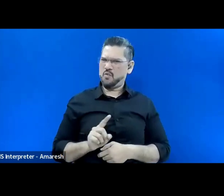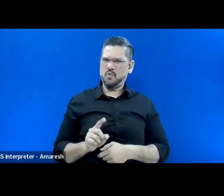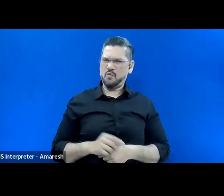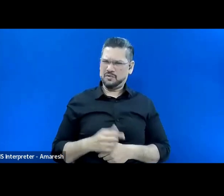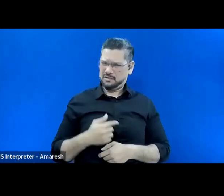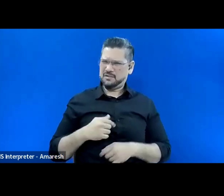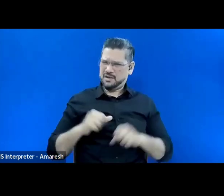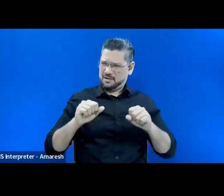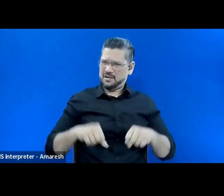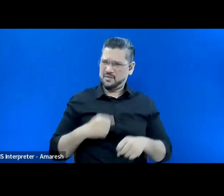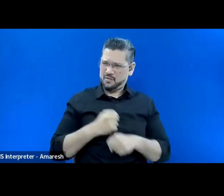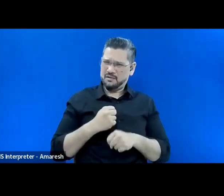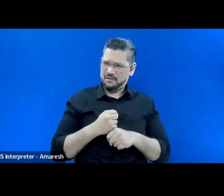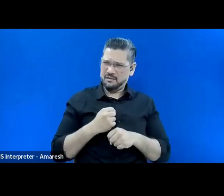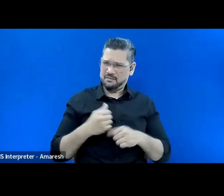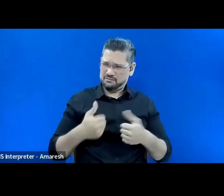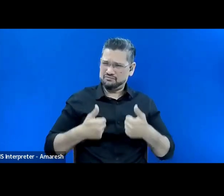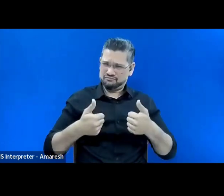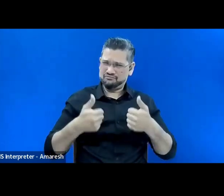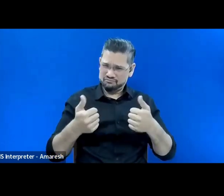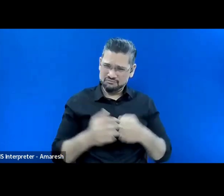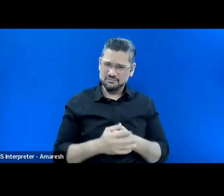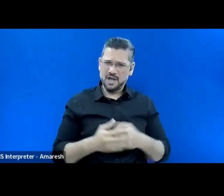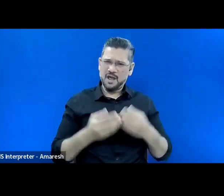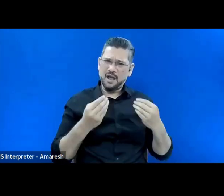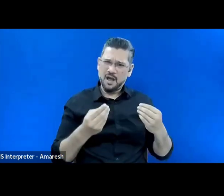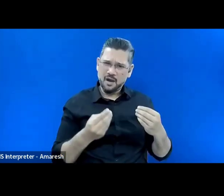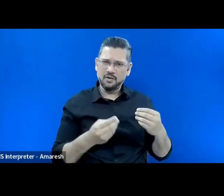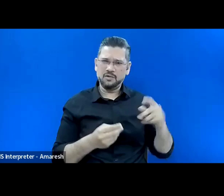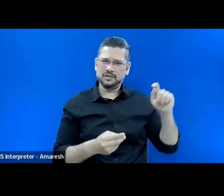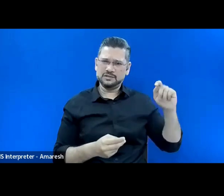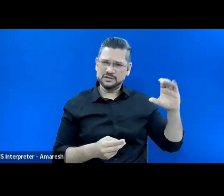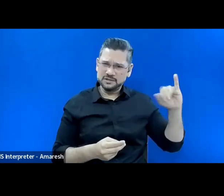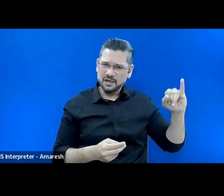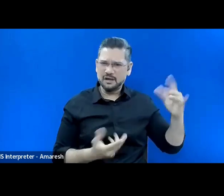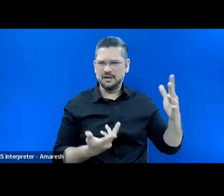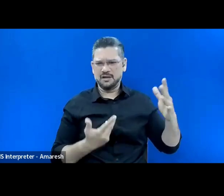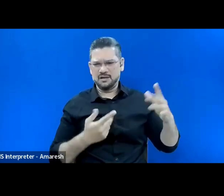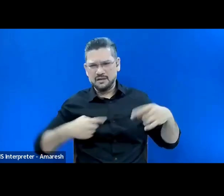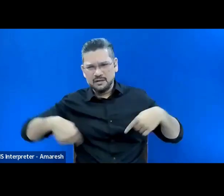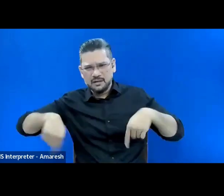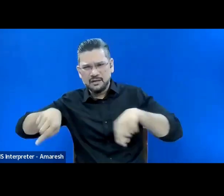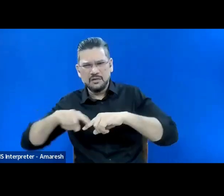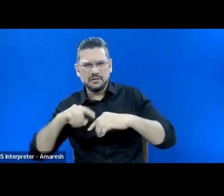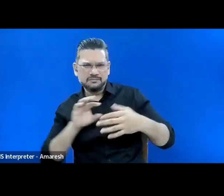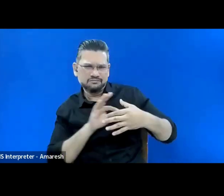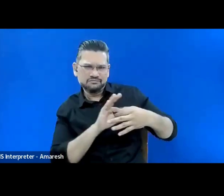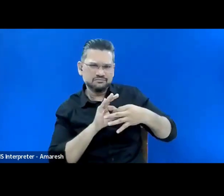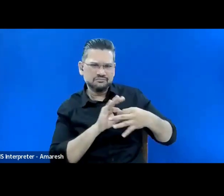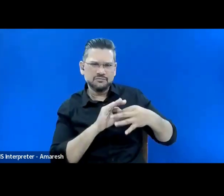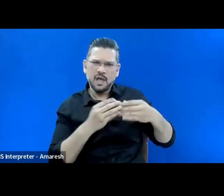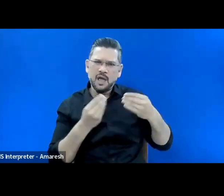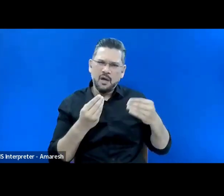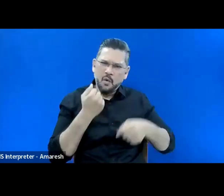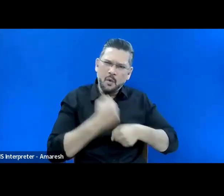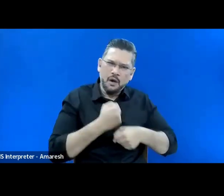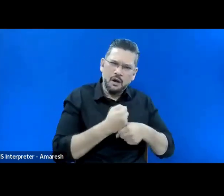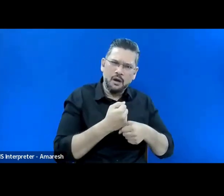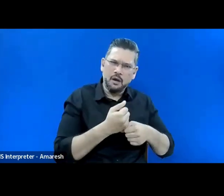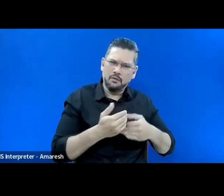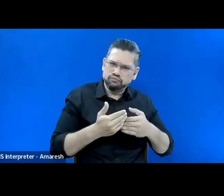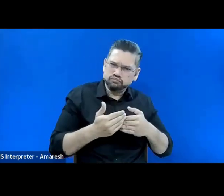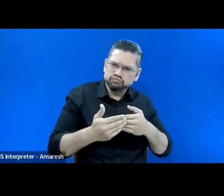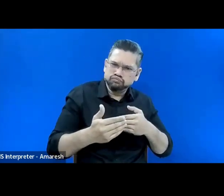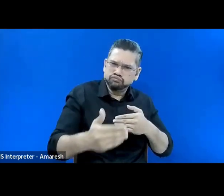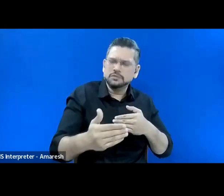as this movement to ensure that people or members or youths who choose medical model, you know, how can we also